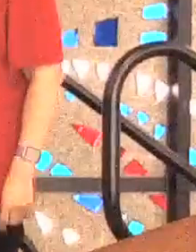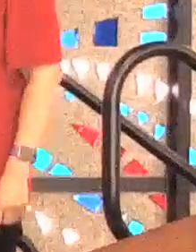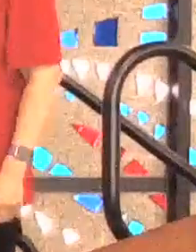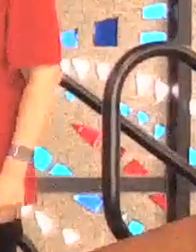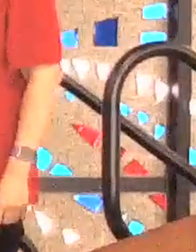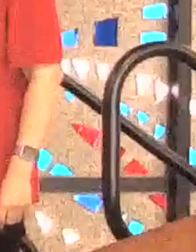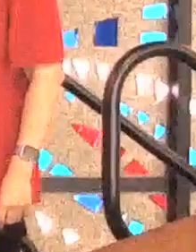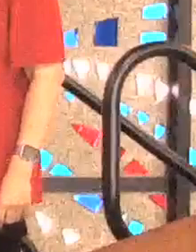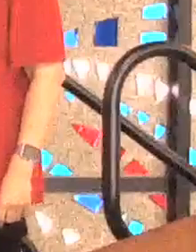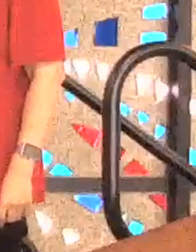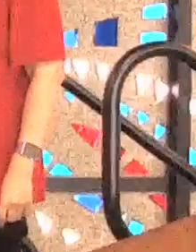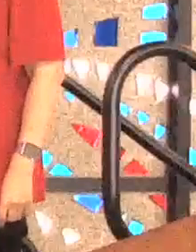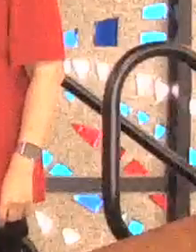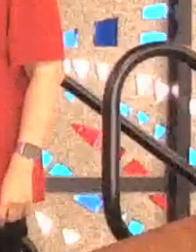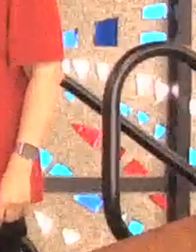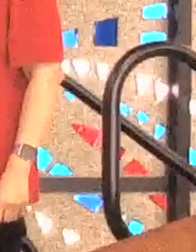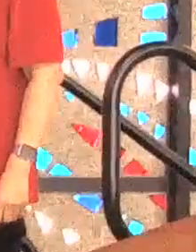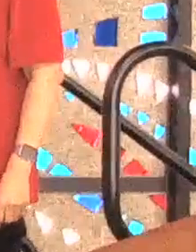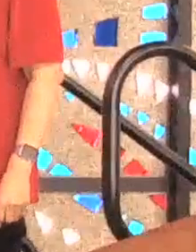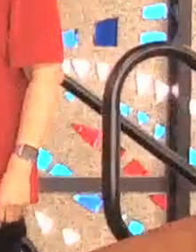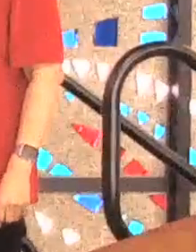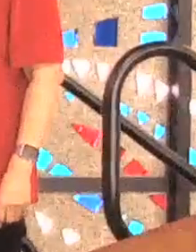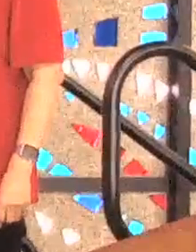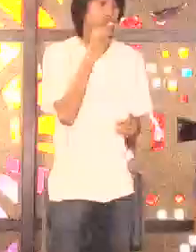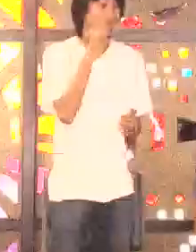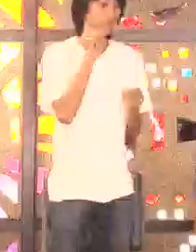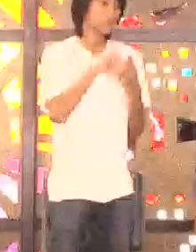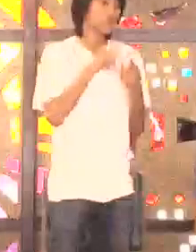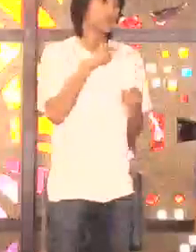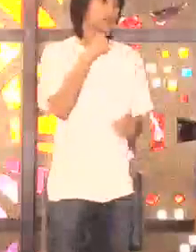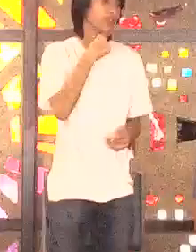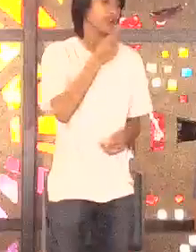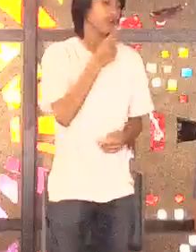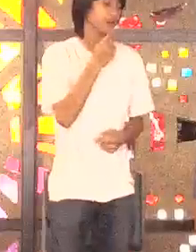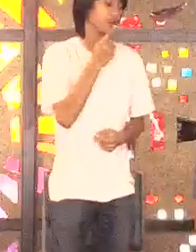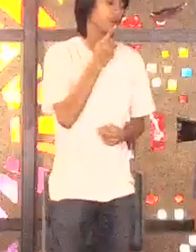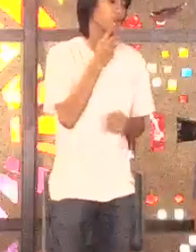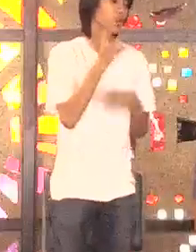Well, I lean my face forward to the